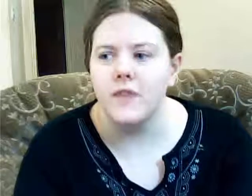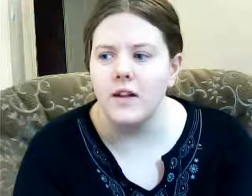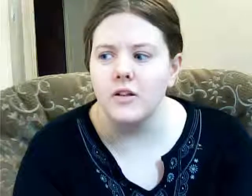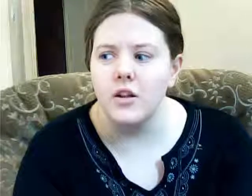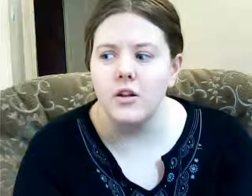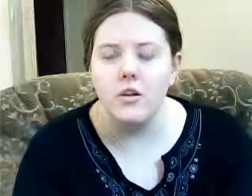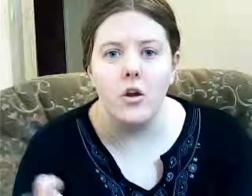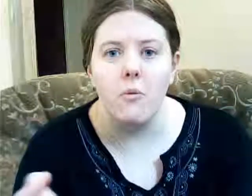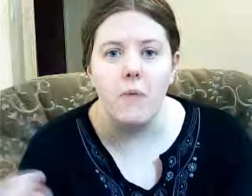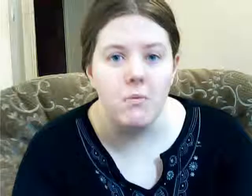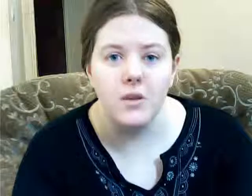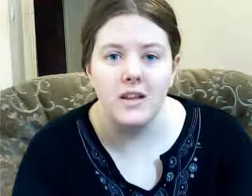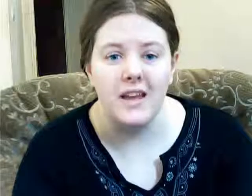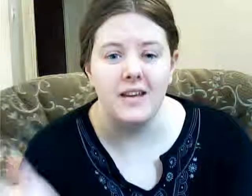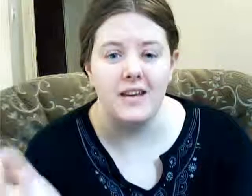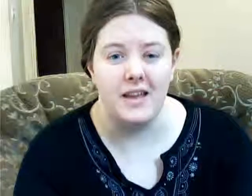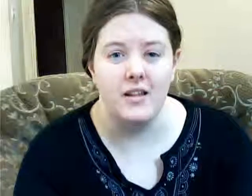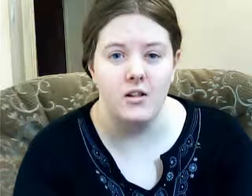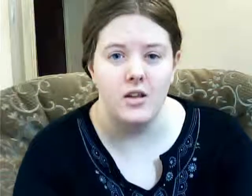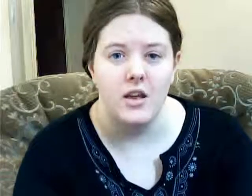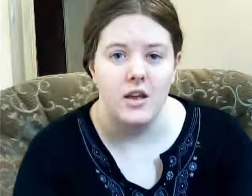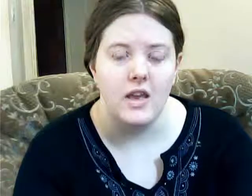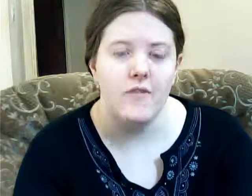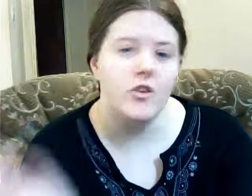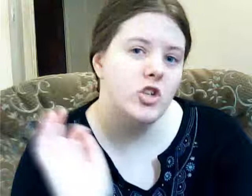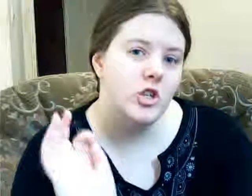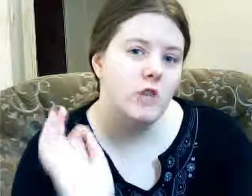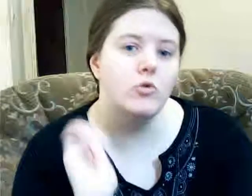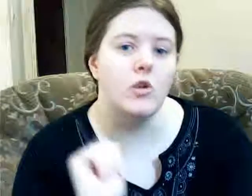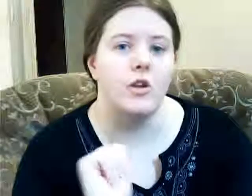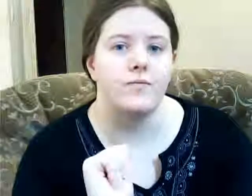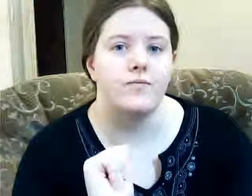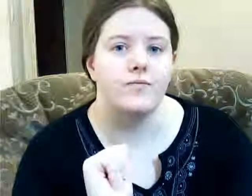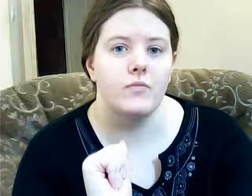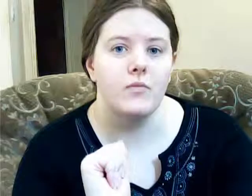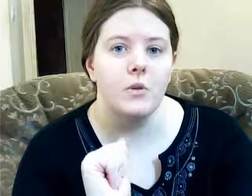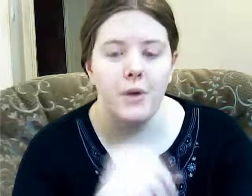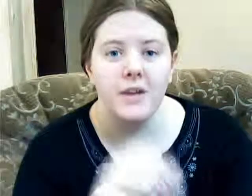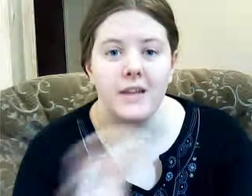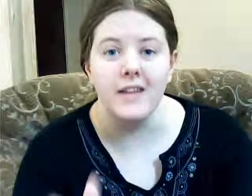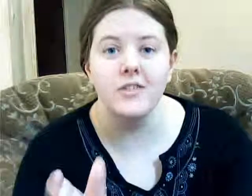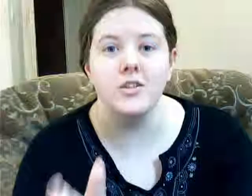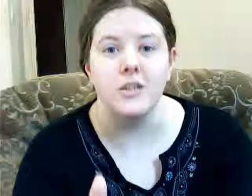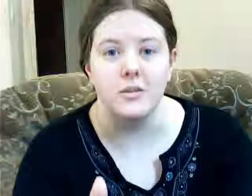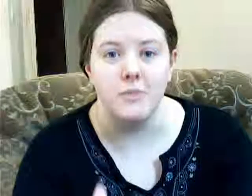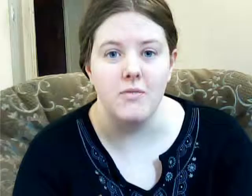fact that you know people are getting killed even children by gangs of these people